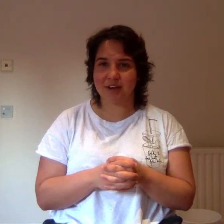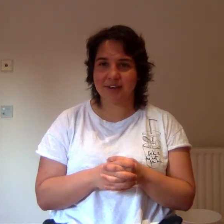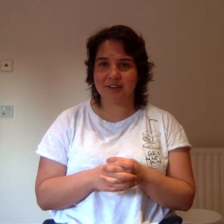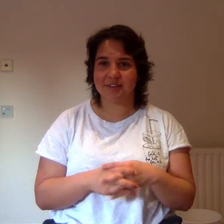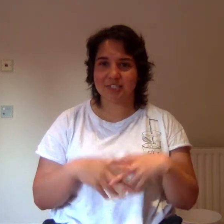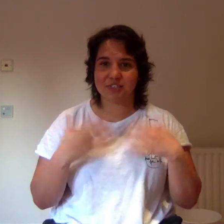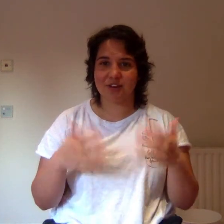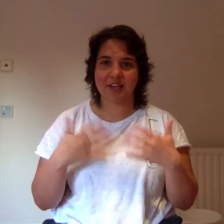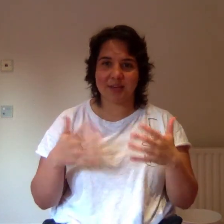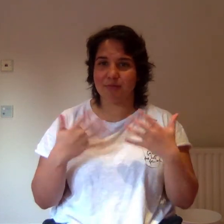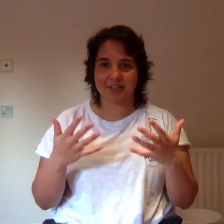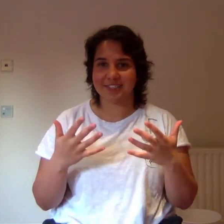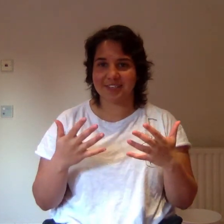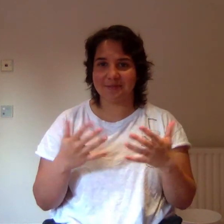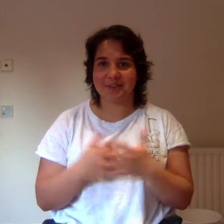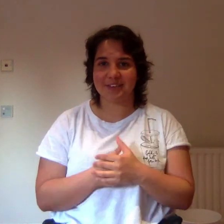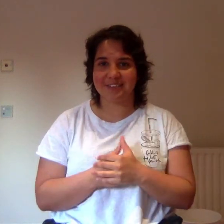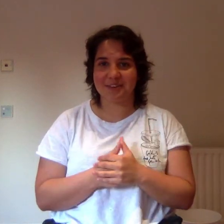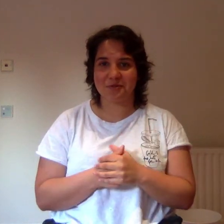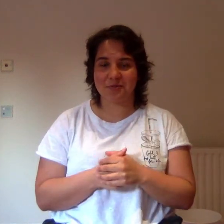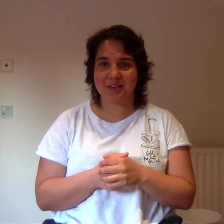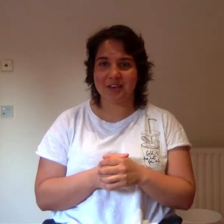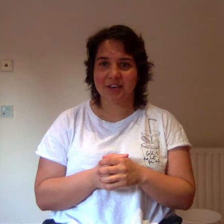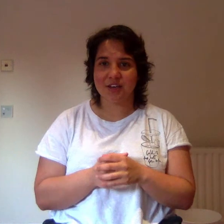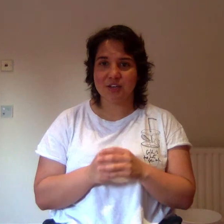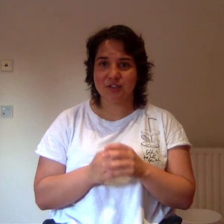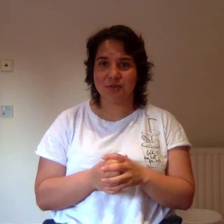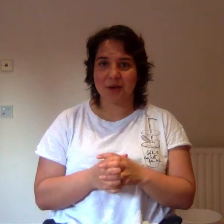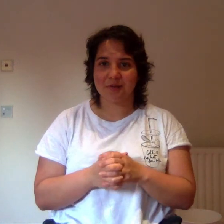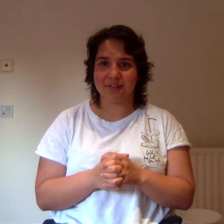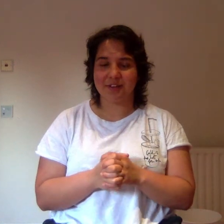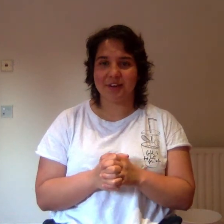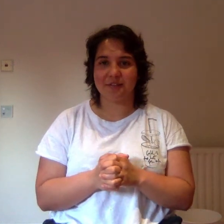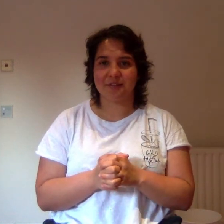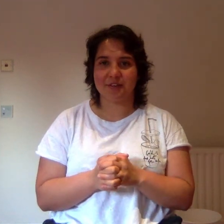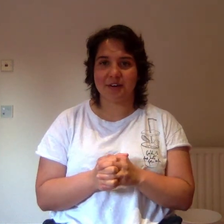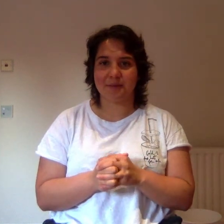and keep practicing, because it will be super helpful if